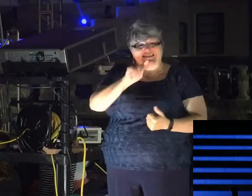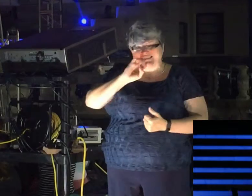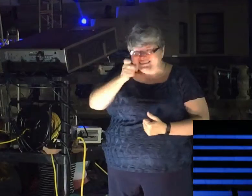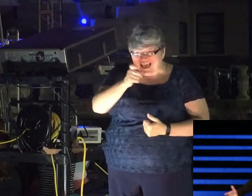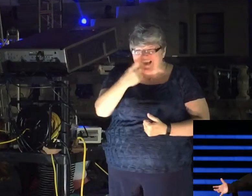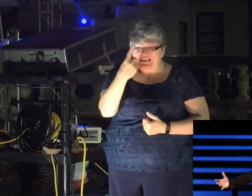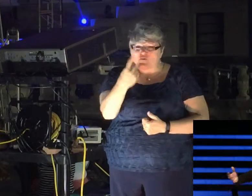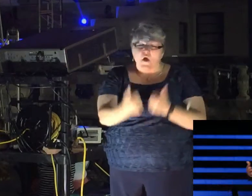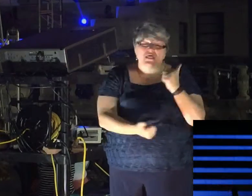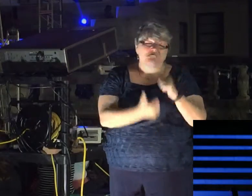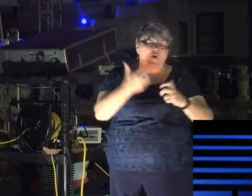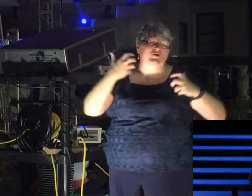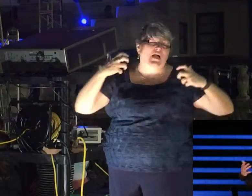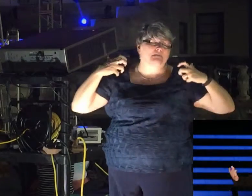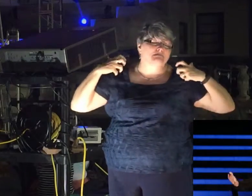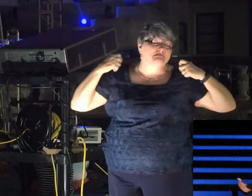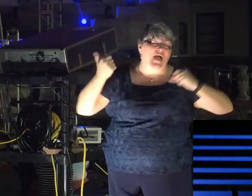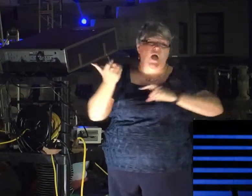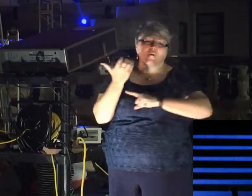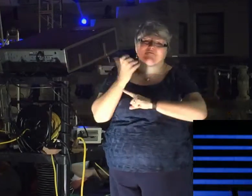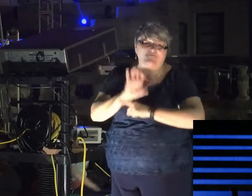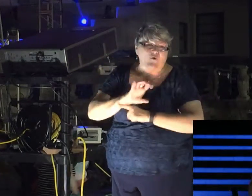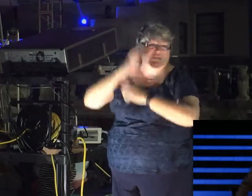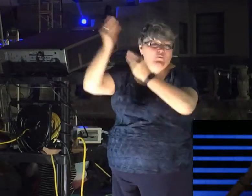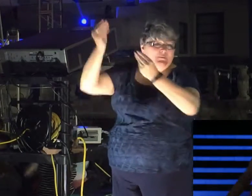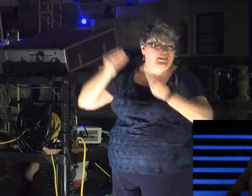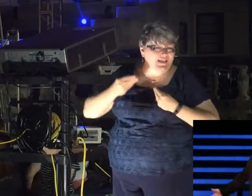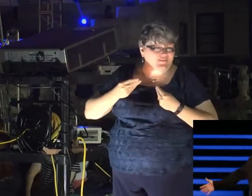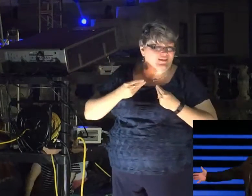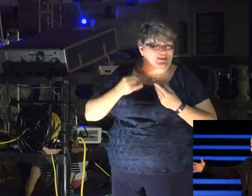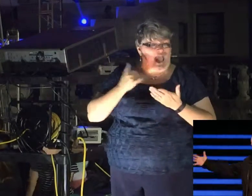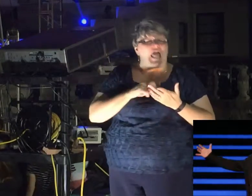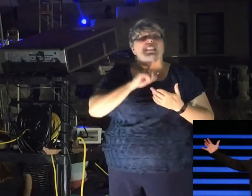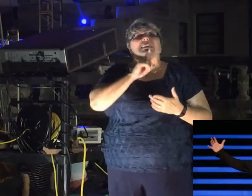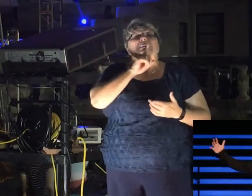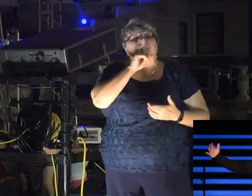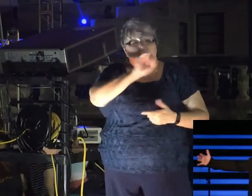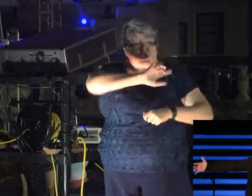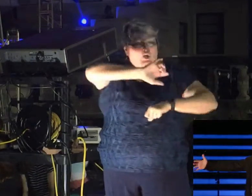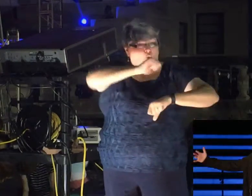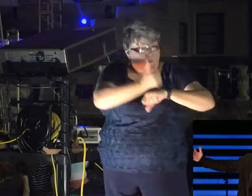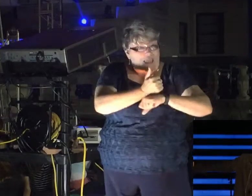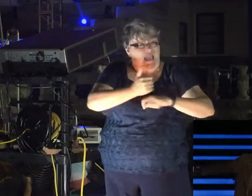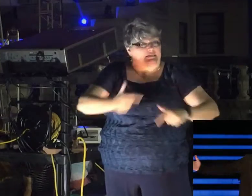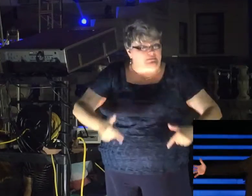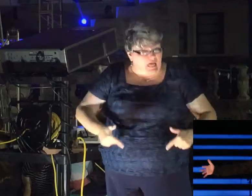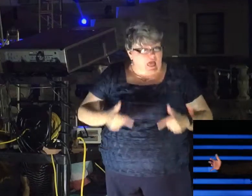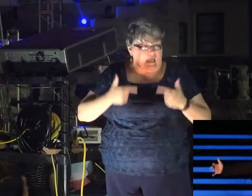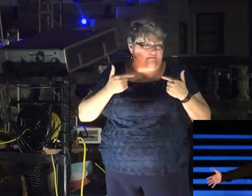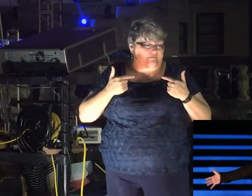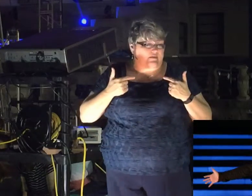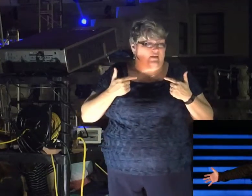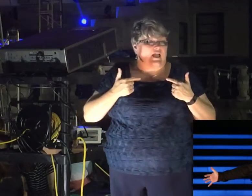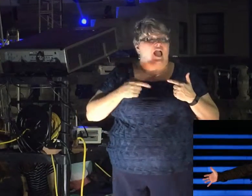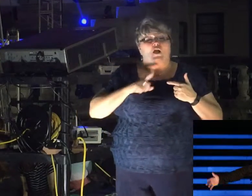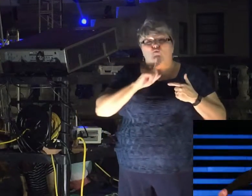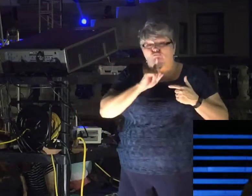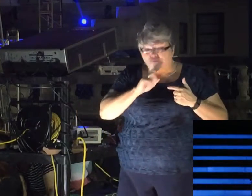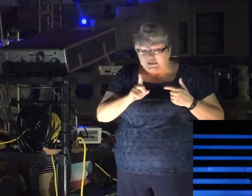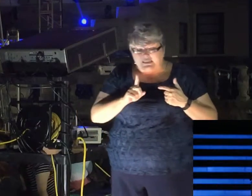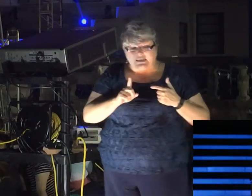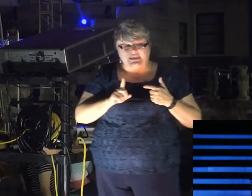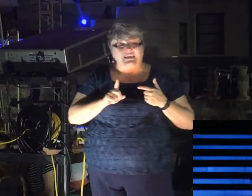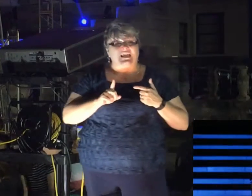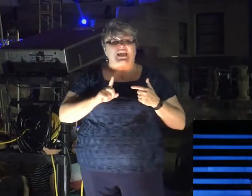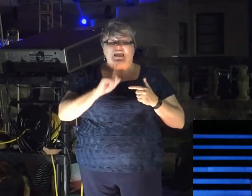other. Sex is one of the most powerful forces we've been given. It literally creates life. And